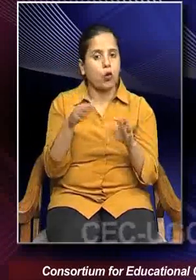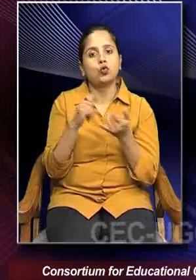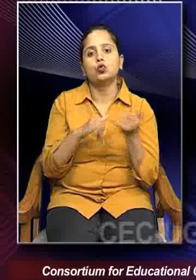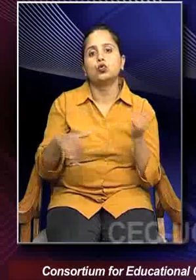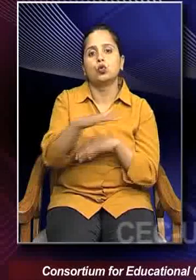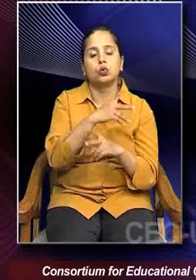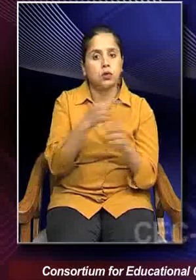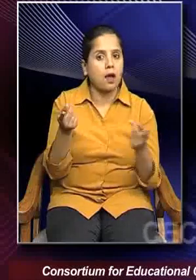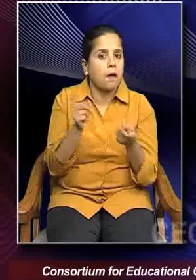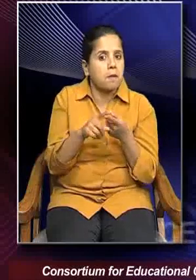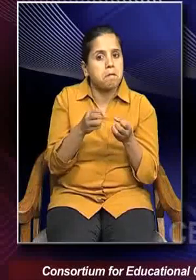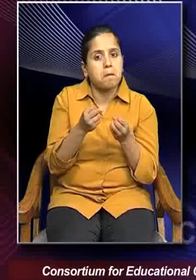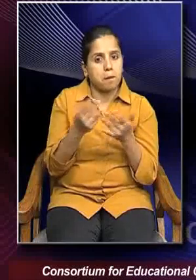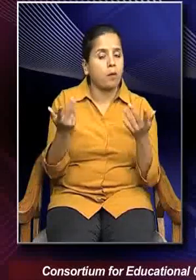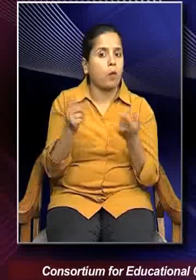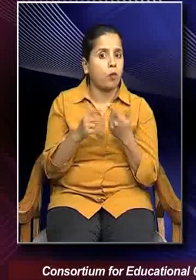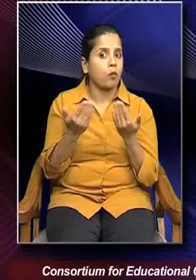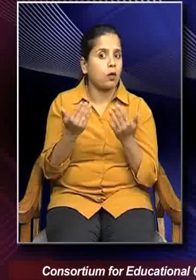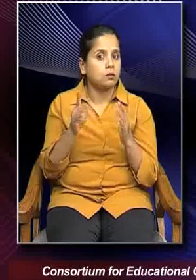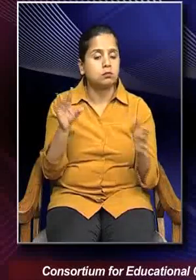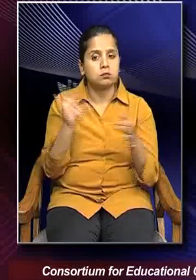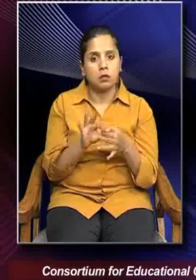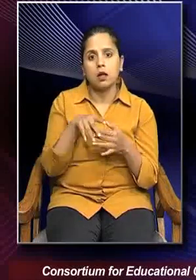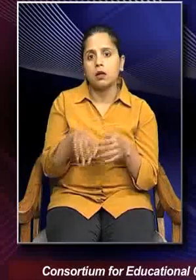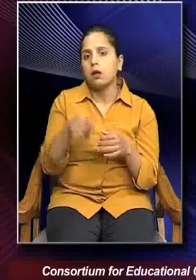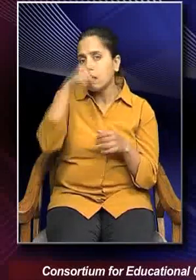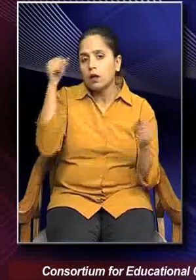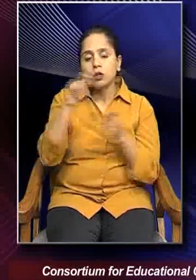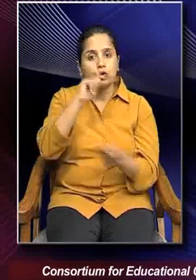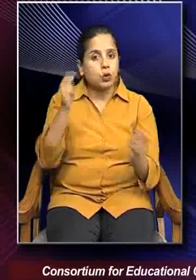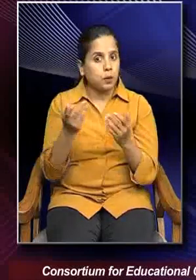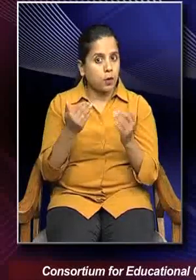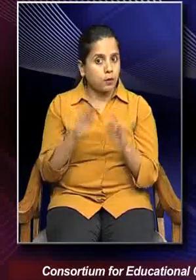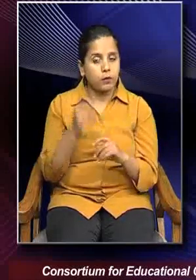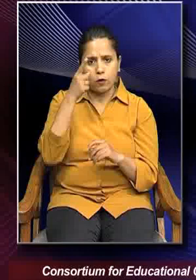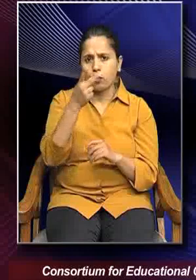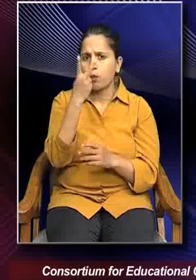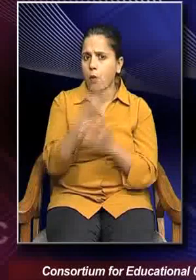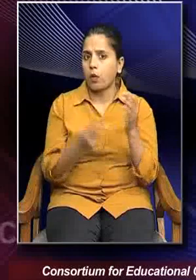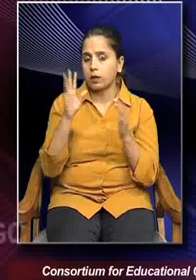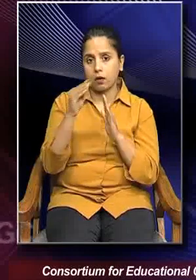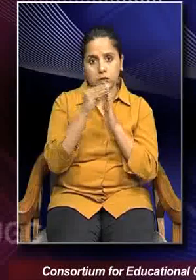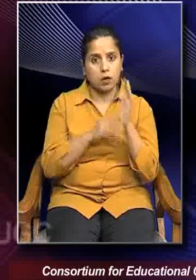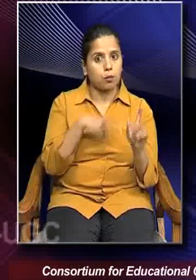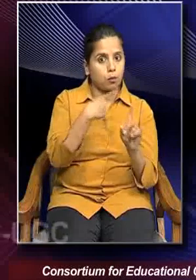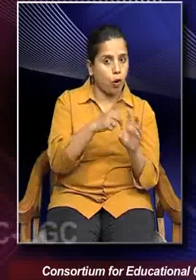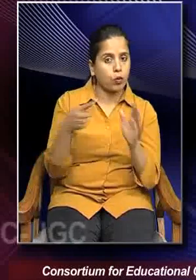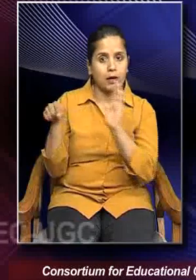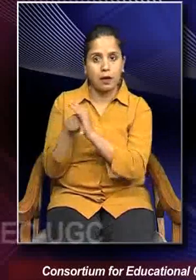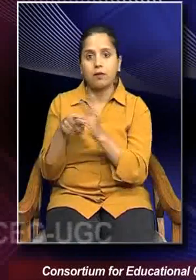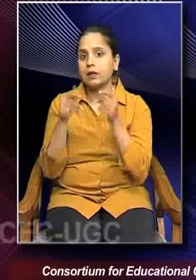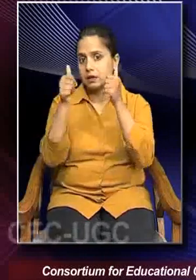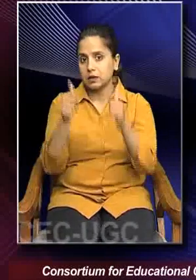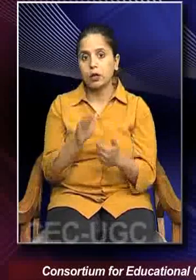like crimes, etc., which may be related with economic activity. So when you account for both these positive and negative